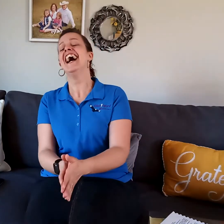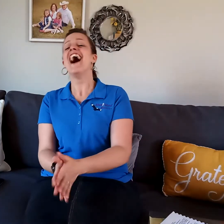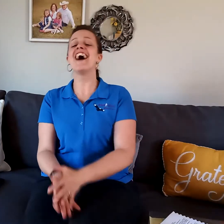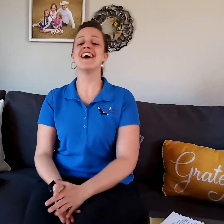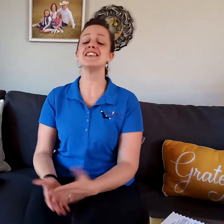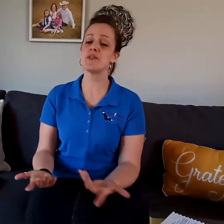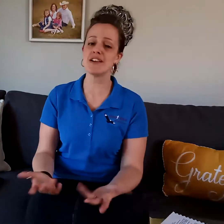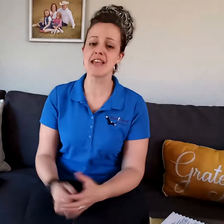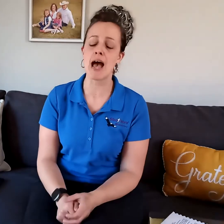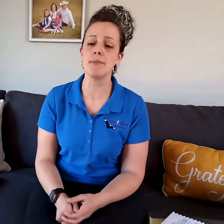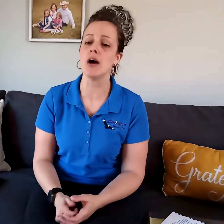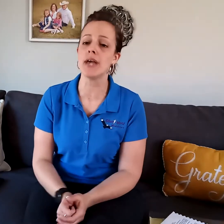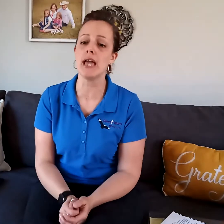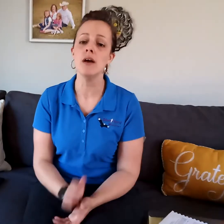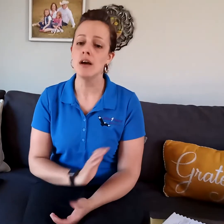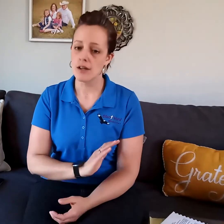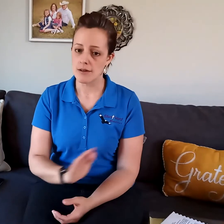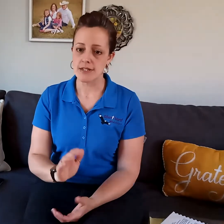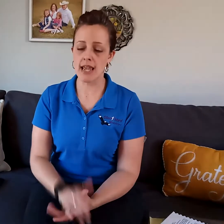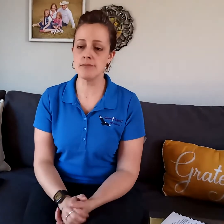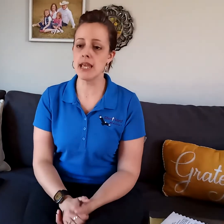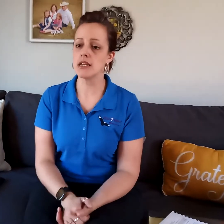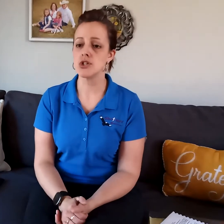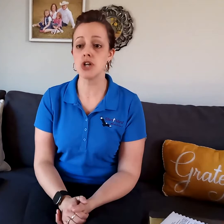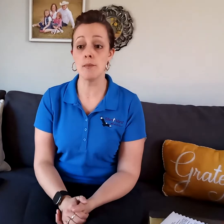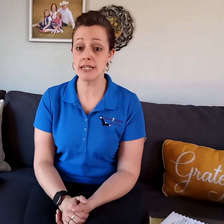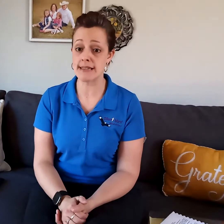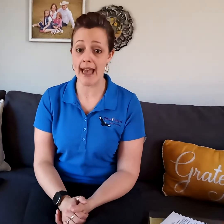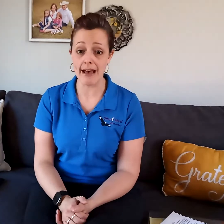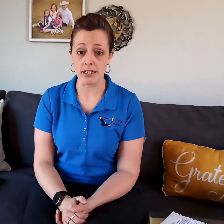All right, so there's happy. Okay, same thing. Show me sad.